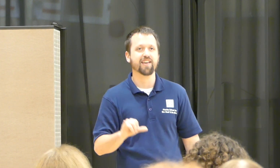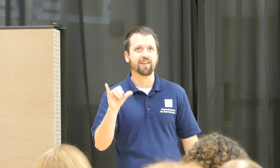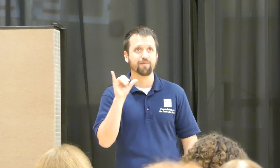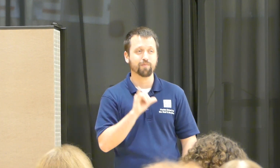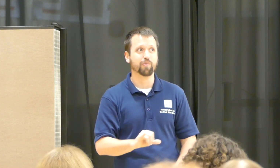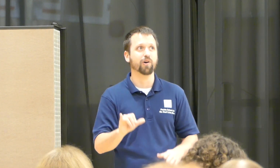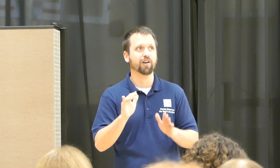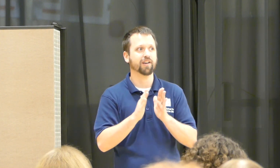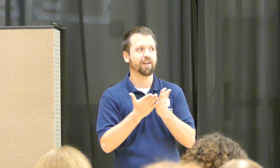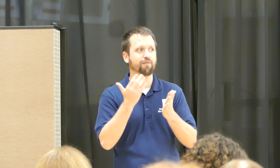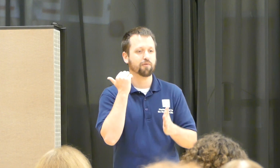Same.